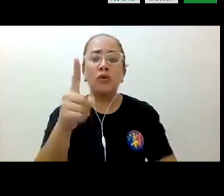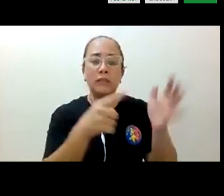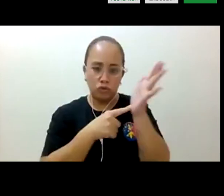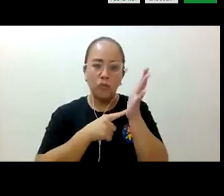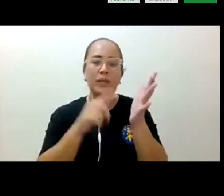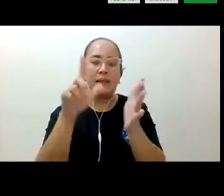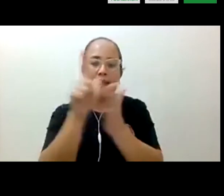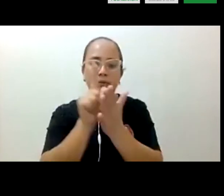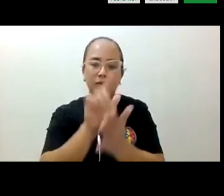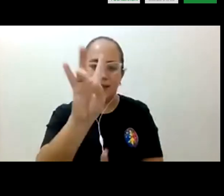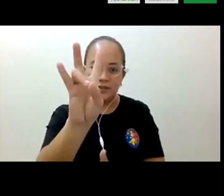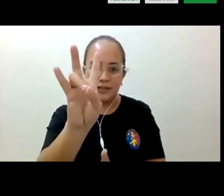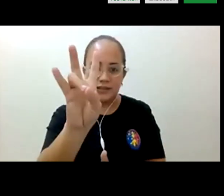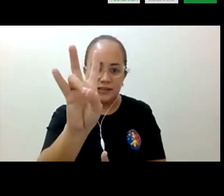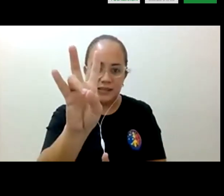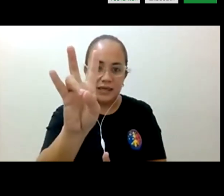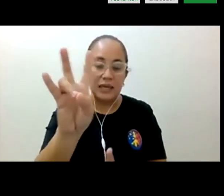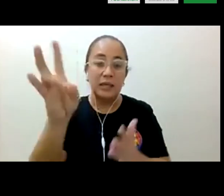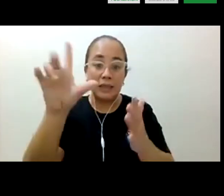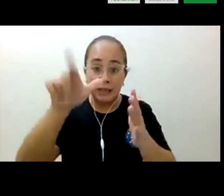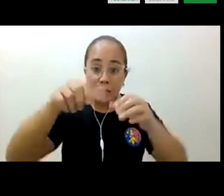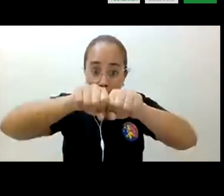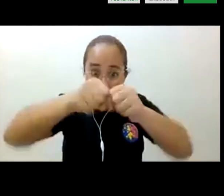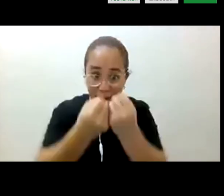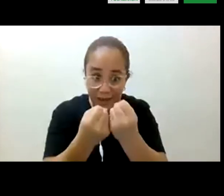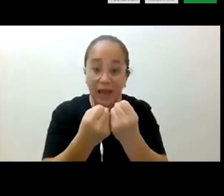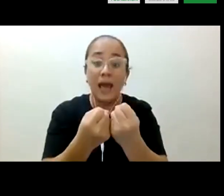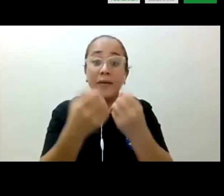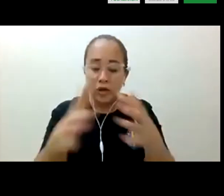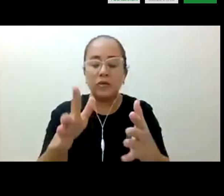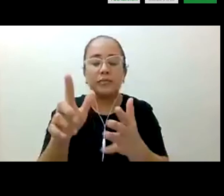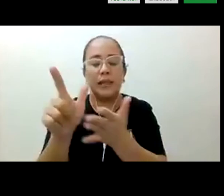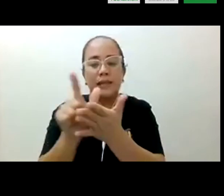7. Then when you take a break, you can work on lesson 8